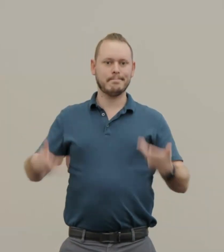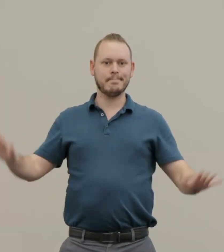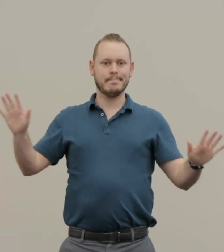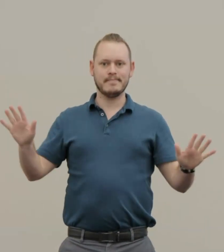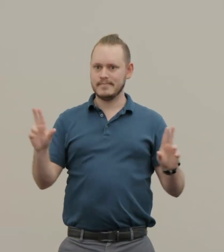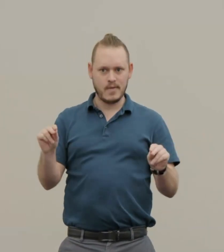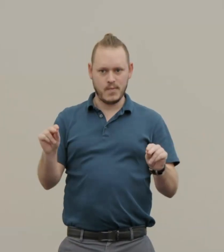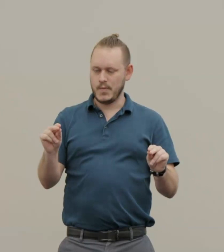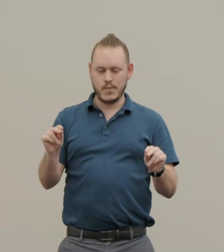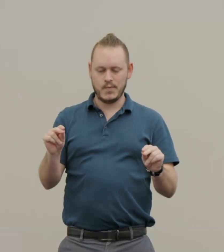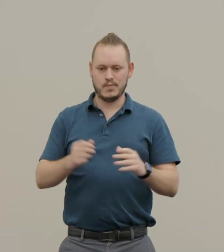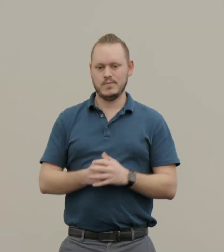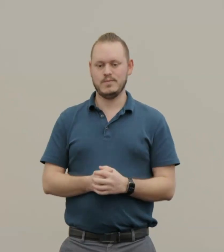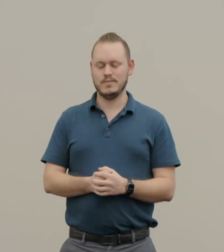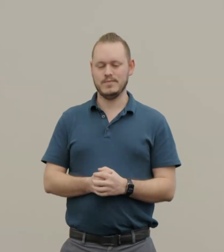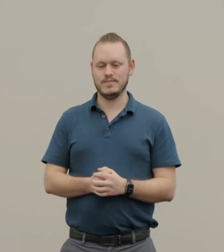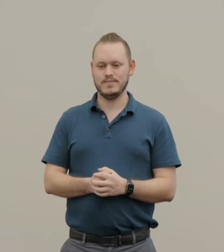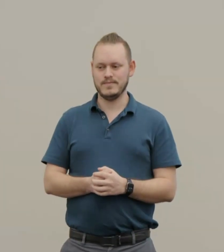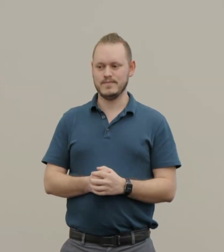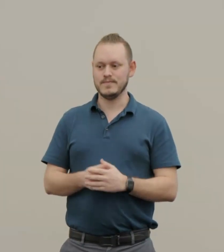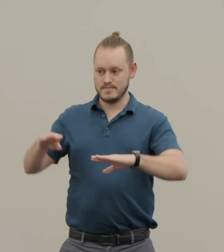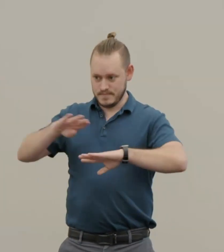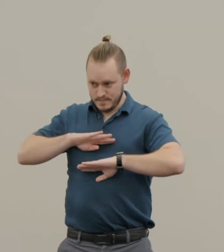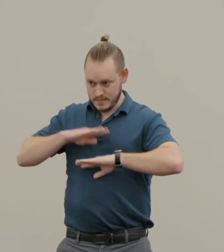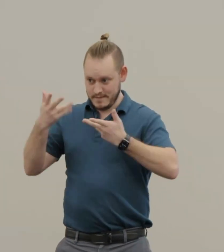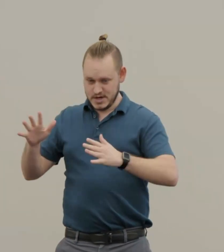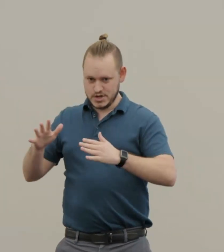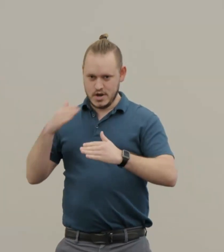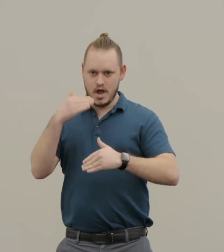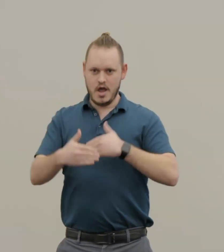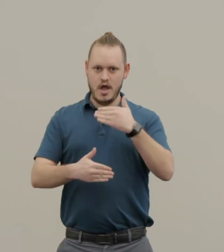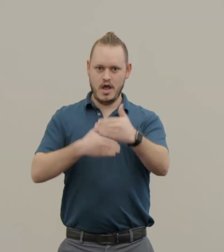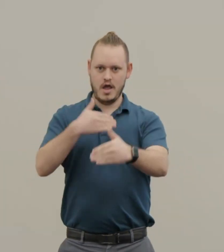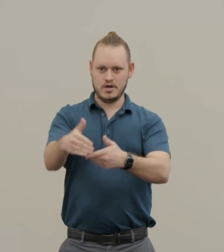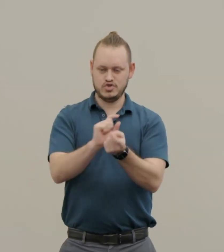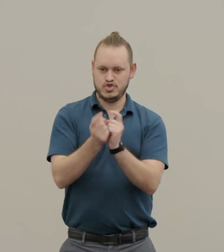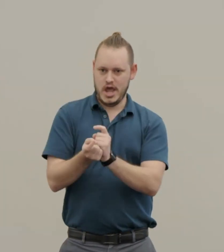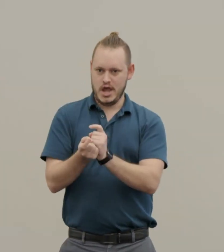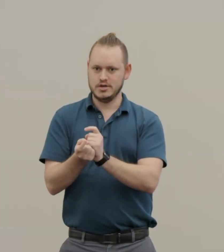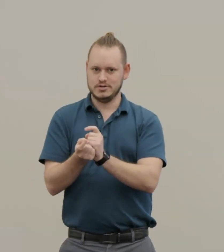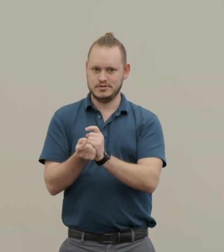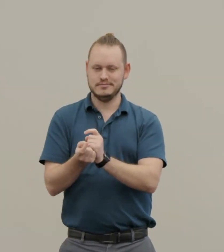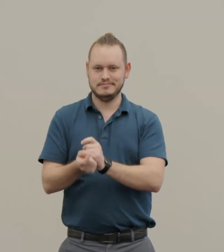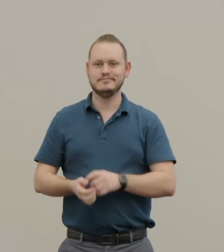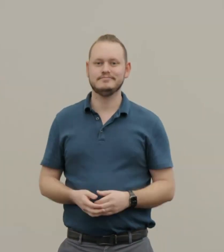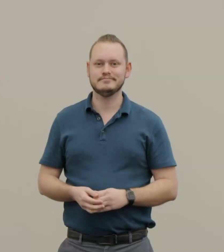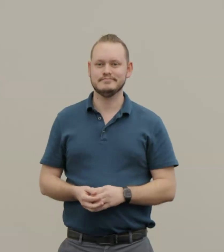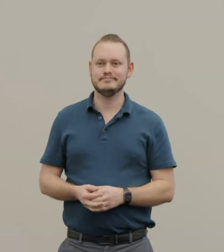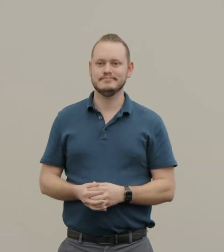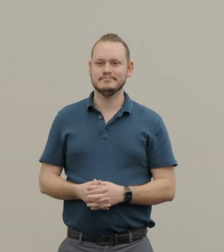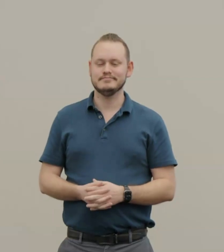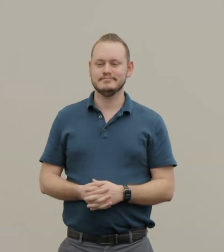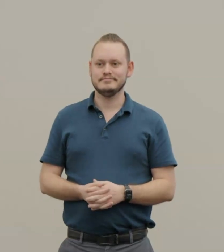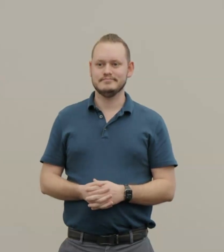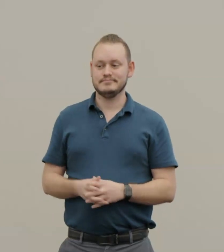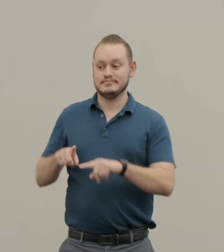we're done, right? This is a process change for you. And it's built on the shoulders of